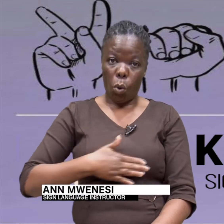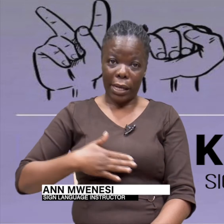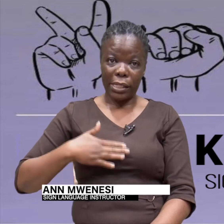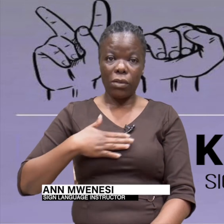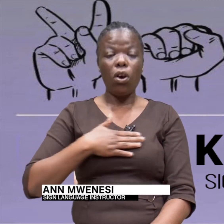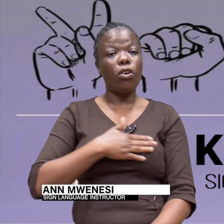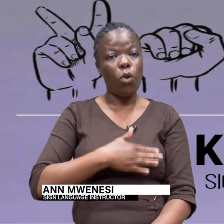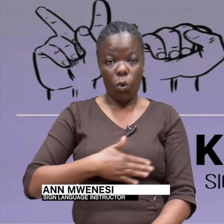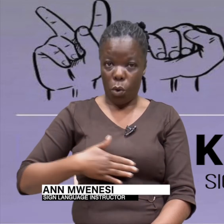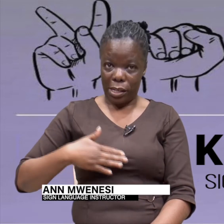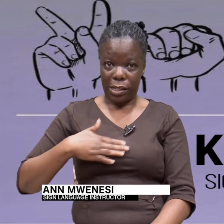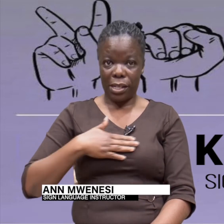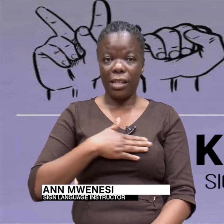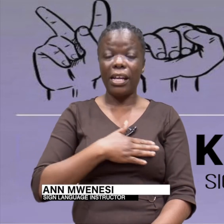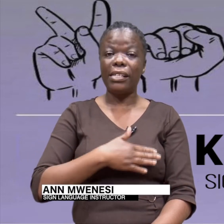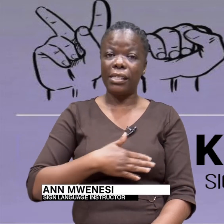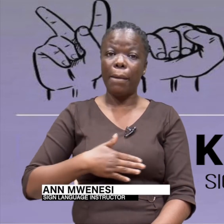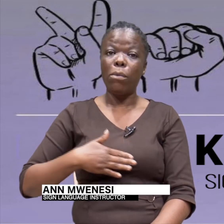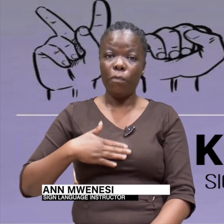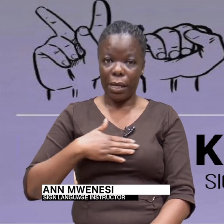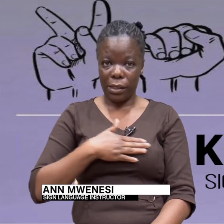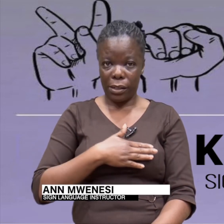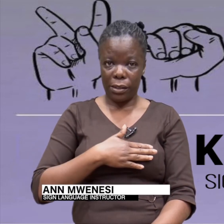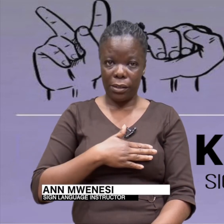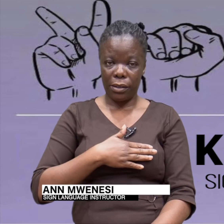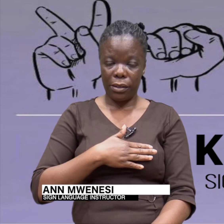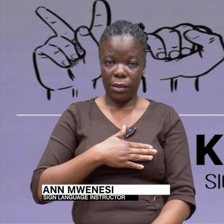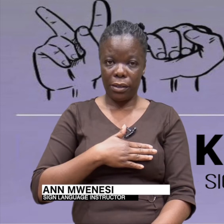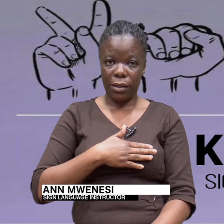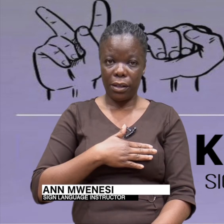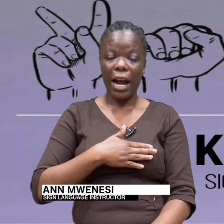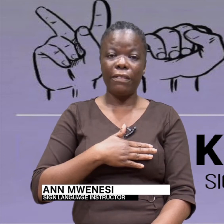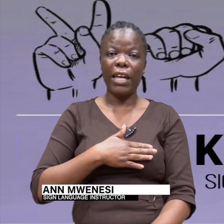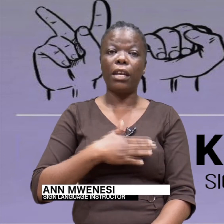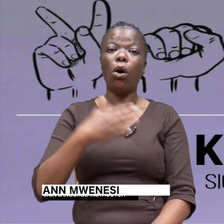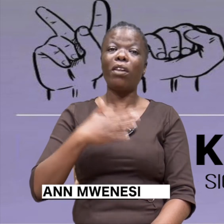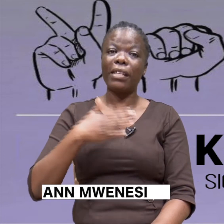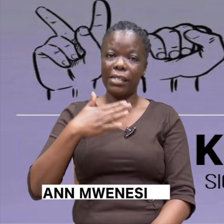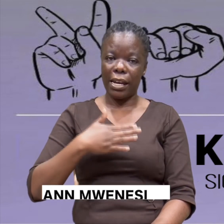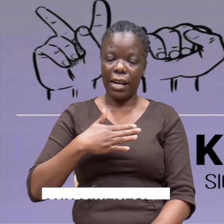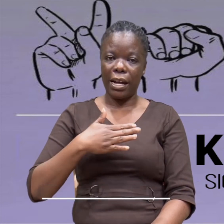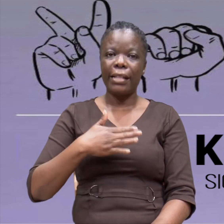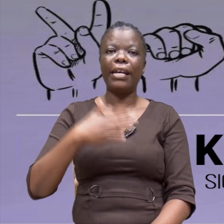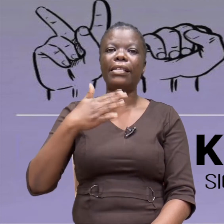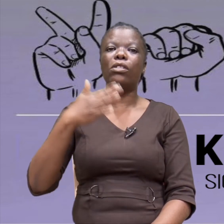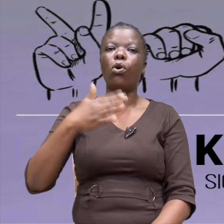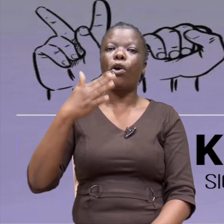anti-clockwise or clockwise, that is the movement, and then on the signer, that is the